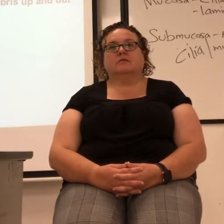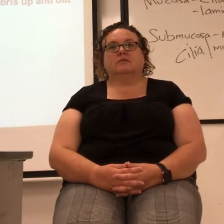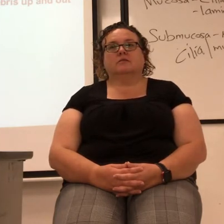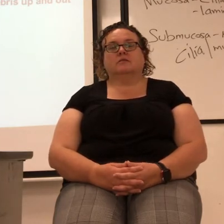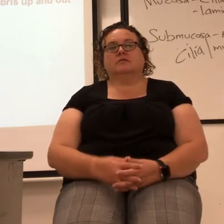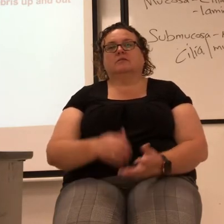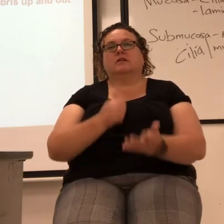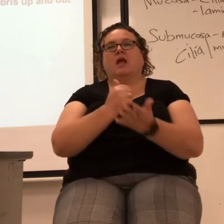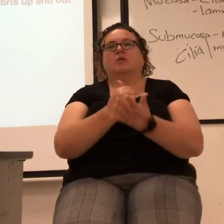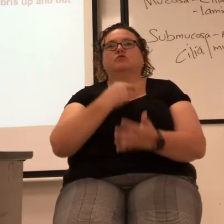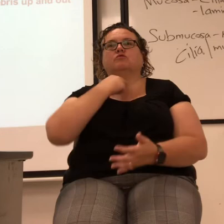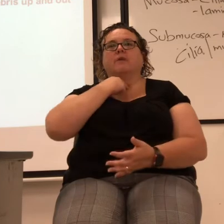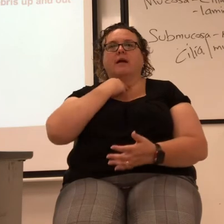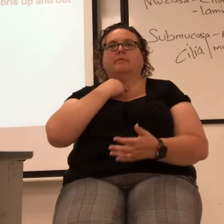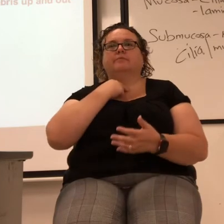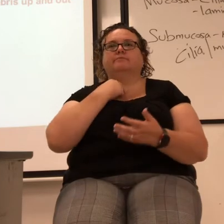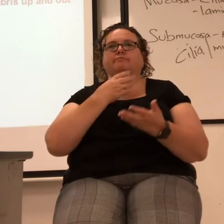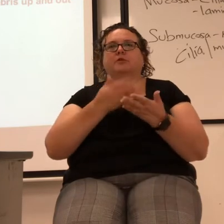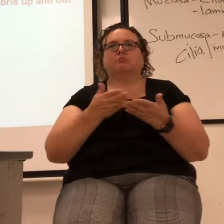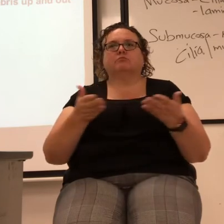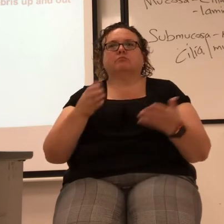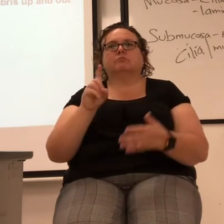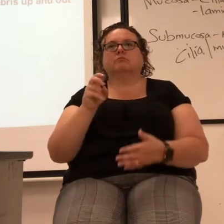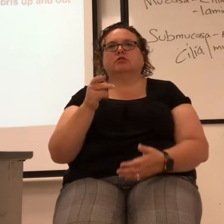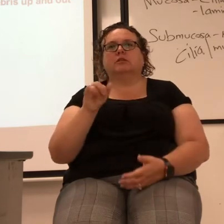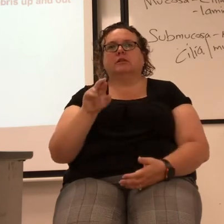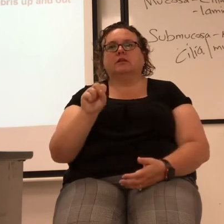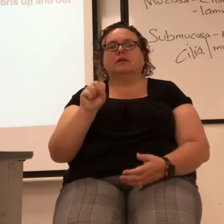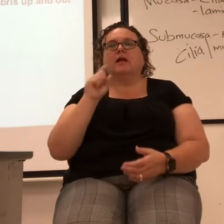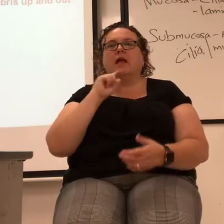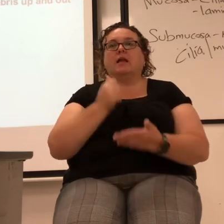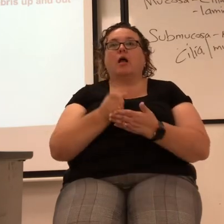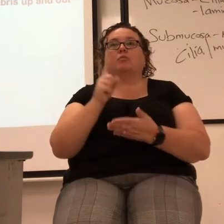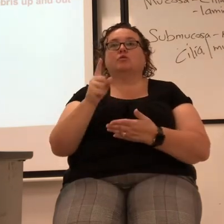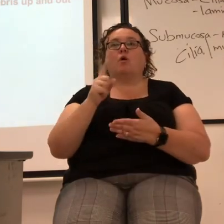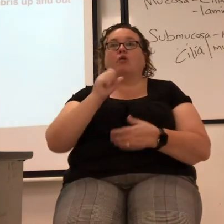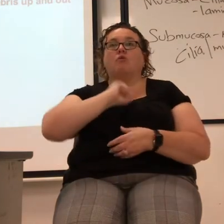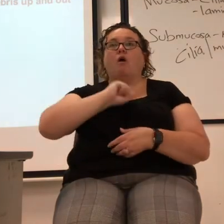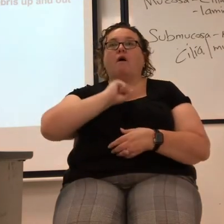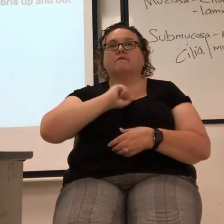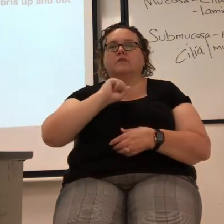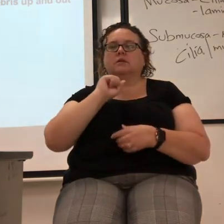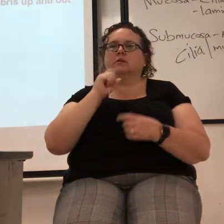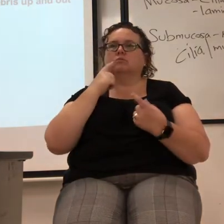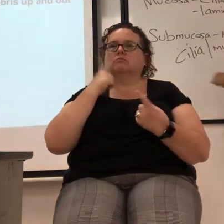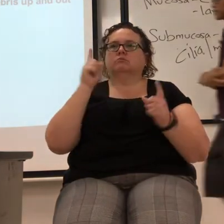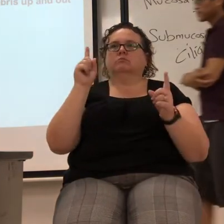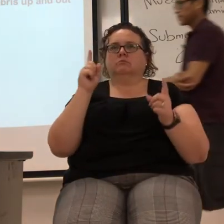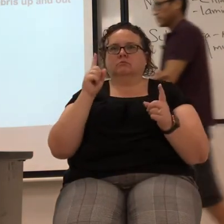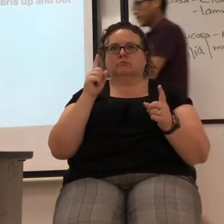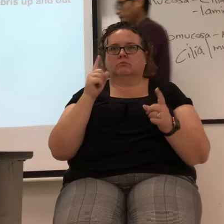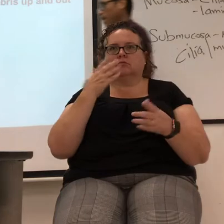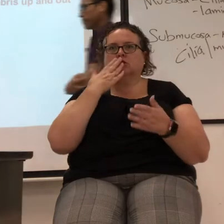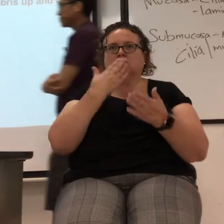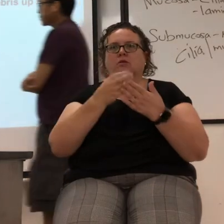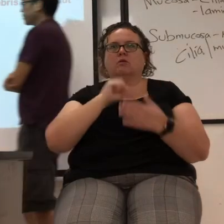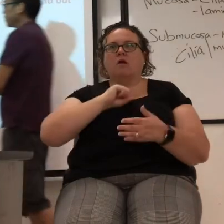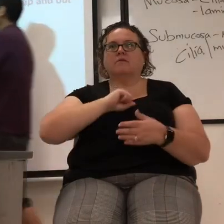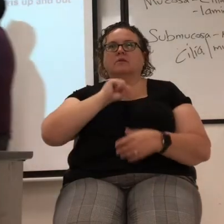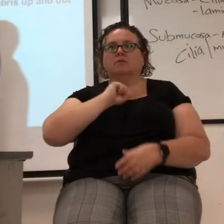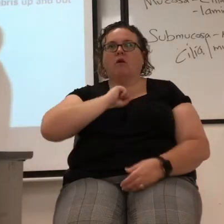Helps trap debris and helps you have a productive cough. When you cough things, you get it out, just like